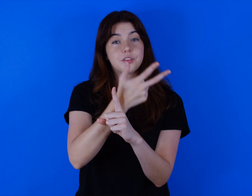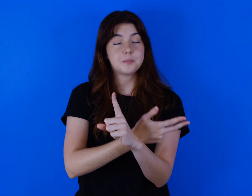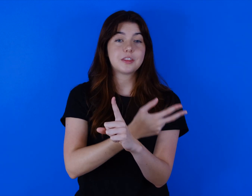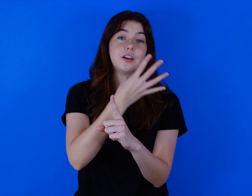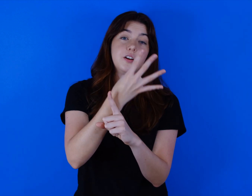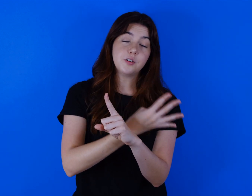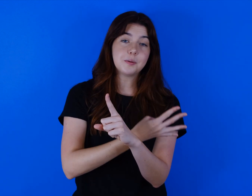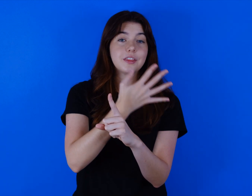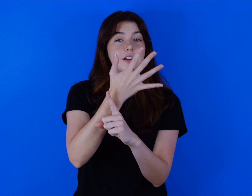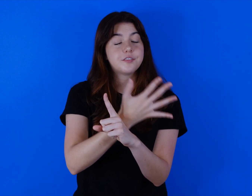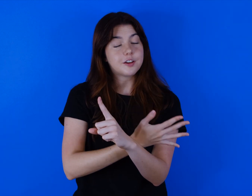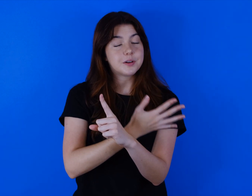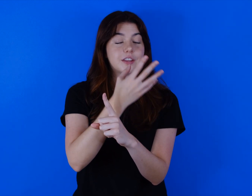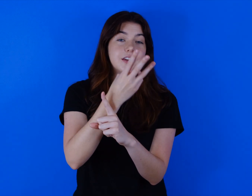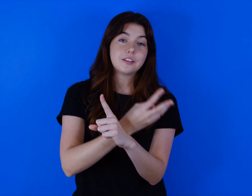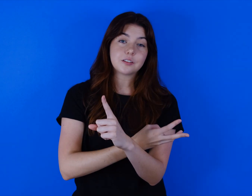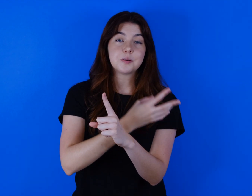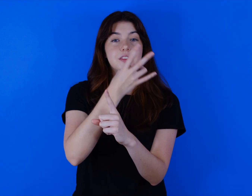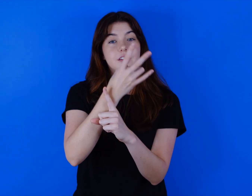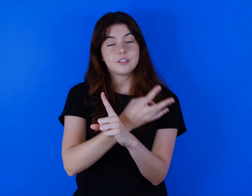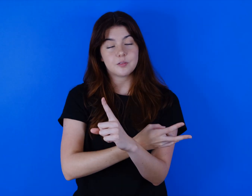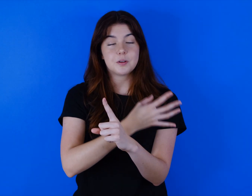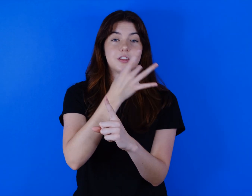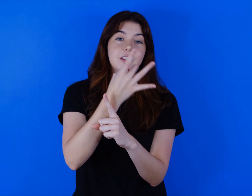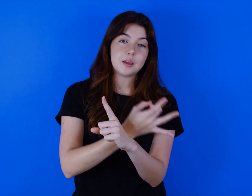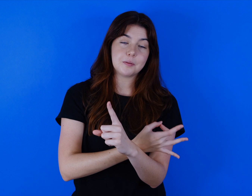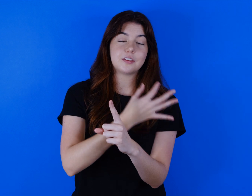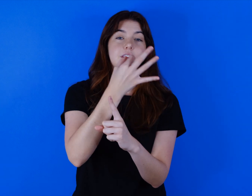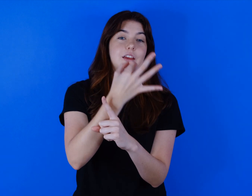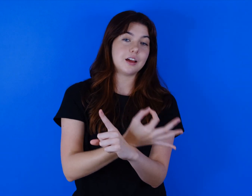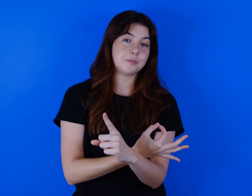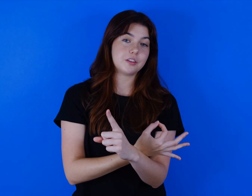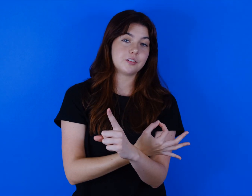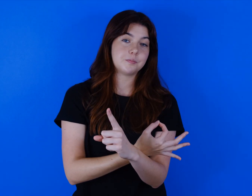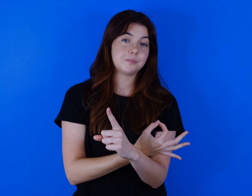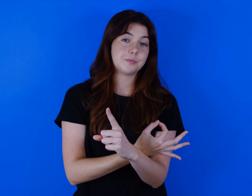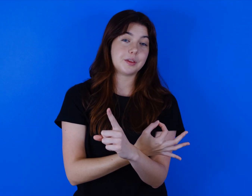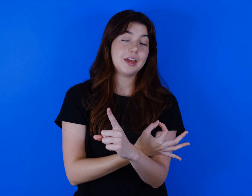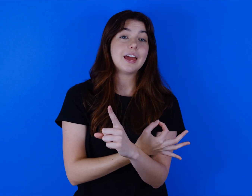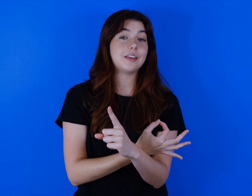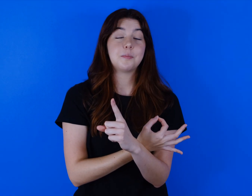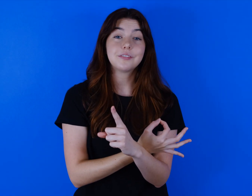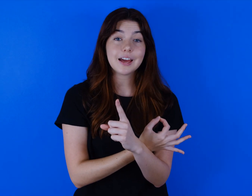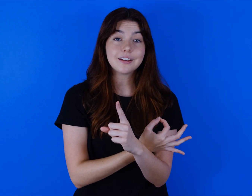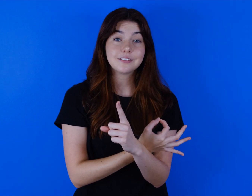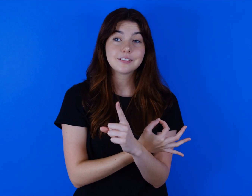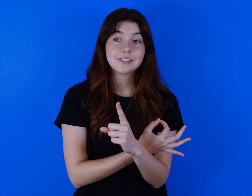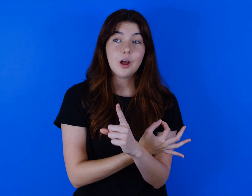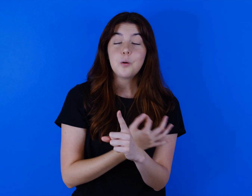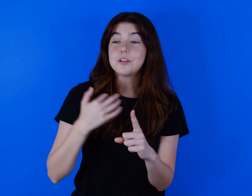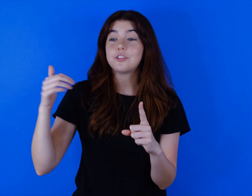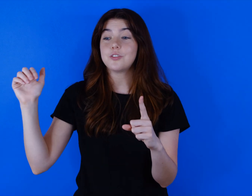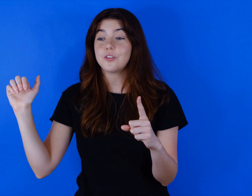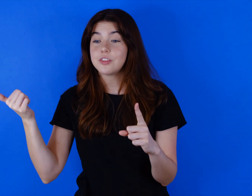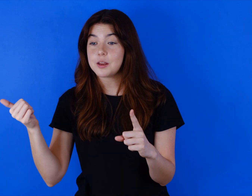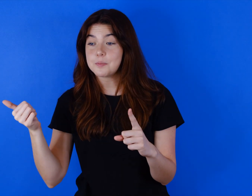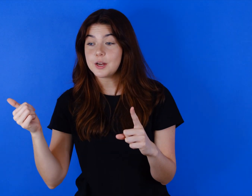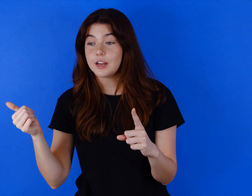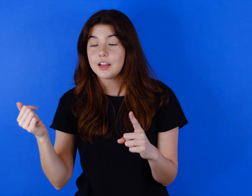months, 4 months, 5 months, 6 months, 7 months, 8 months, and 9 months. And then above that, we just do the number and